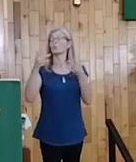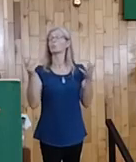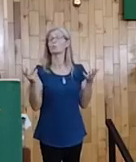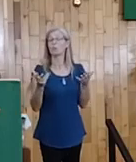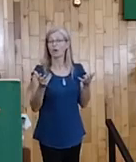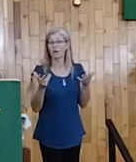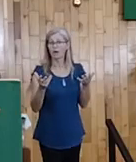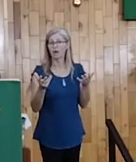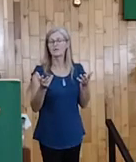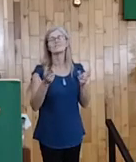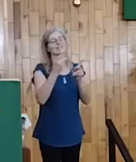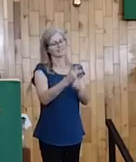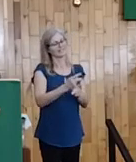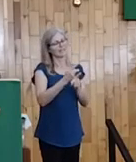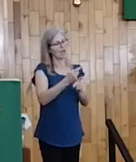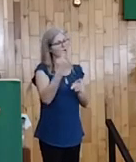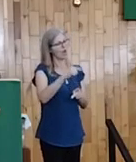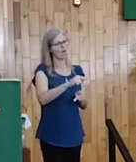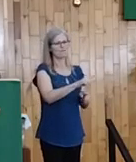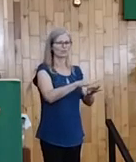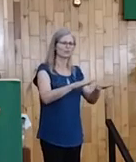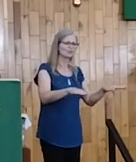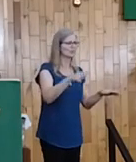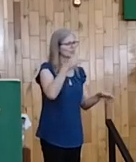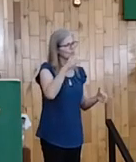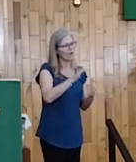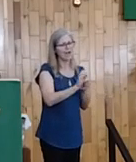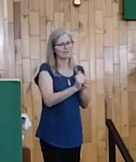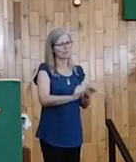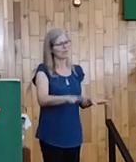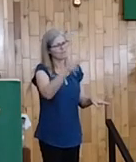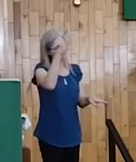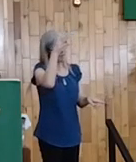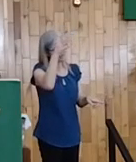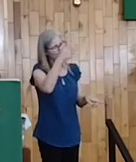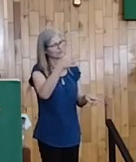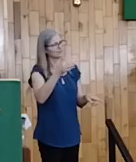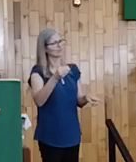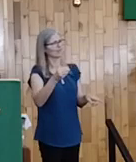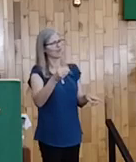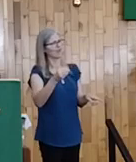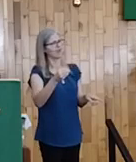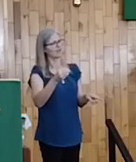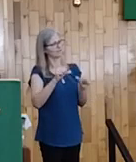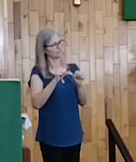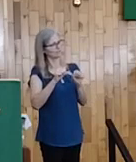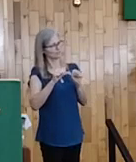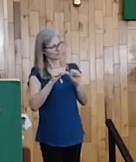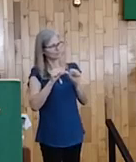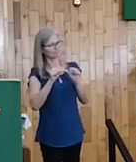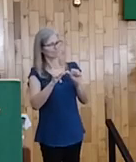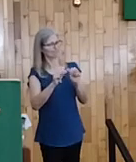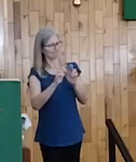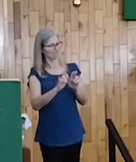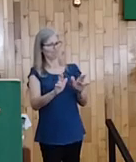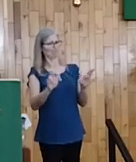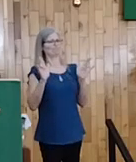to care for orphans and widows in their affliction and to keep oneself unstained by the